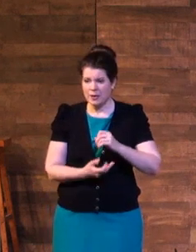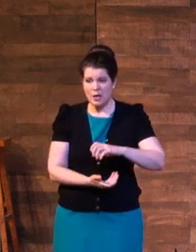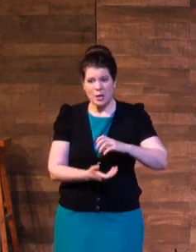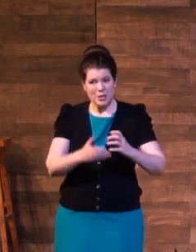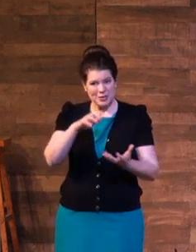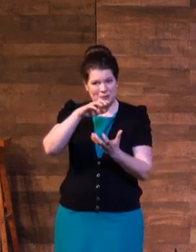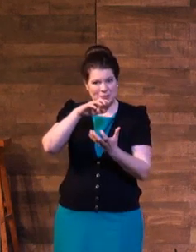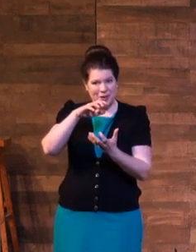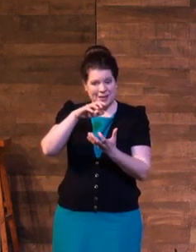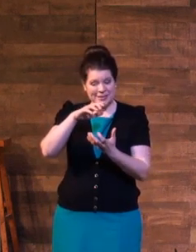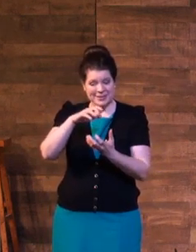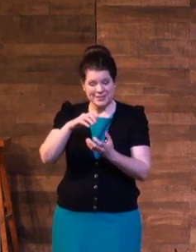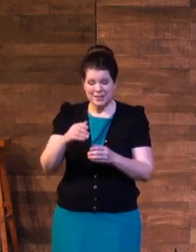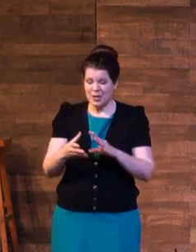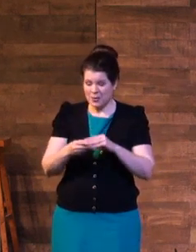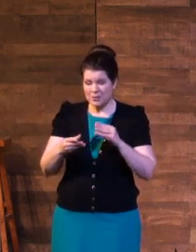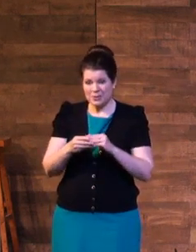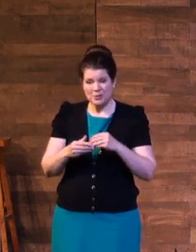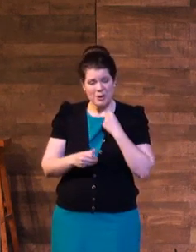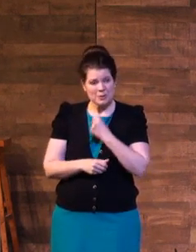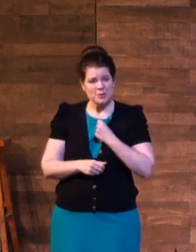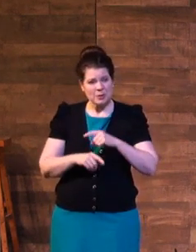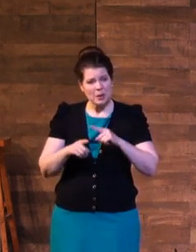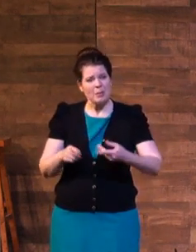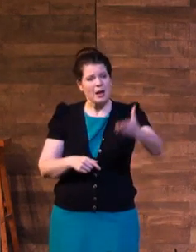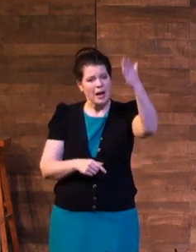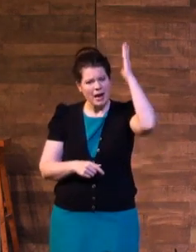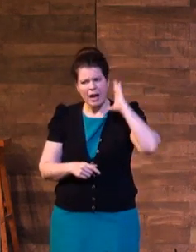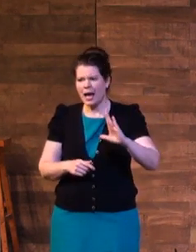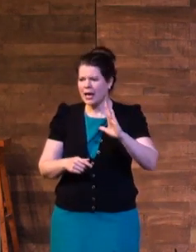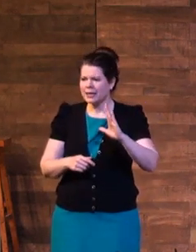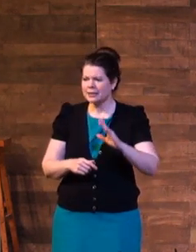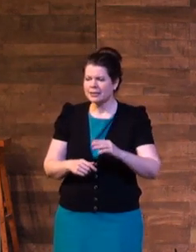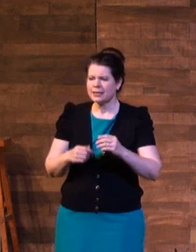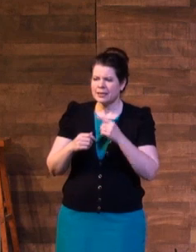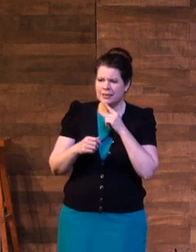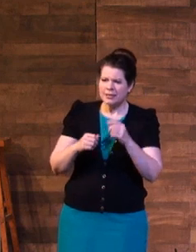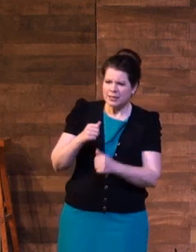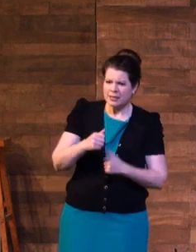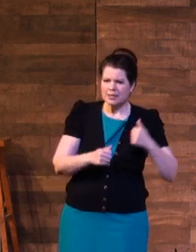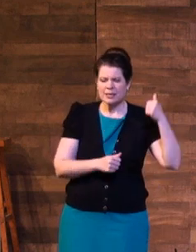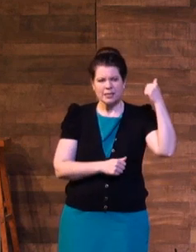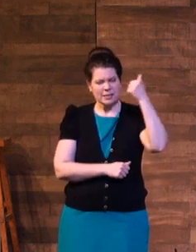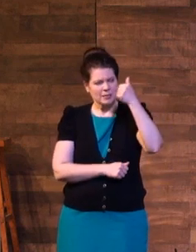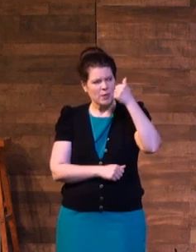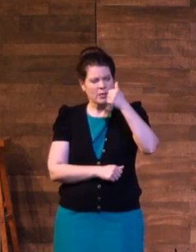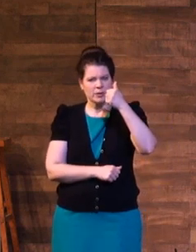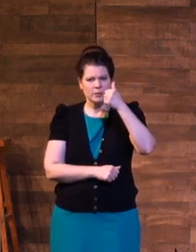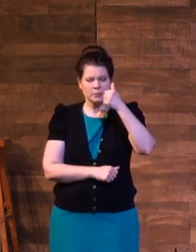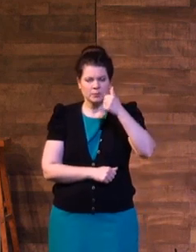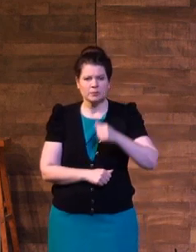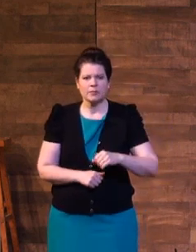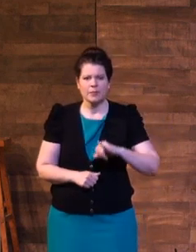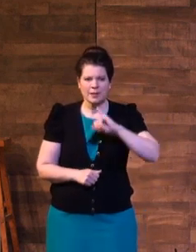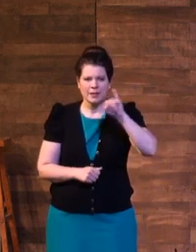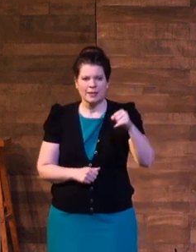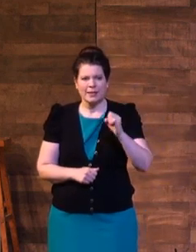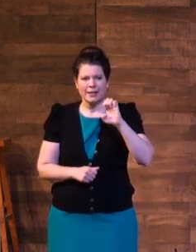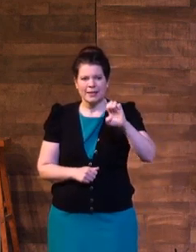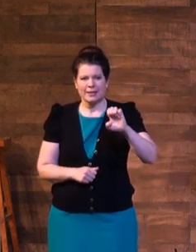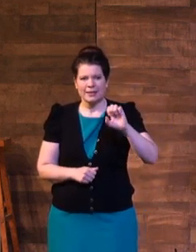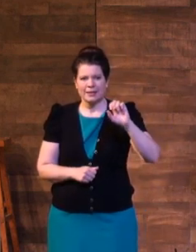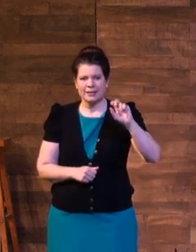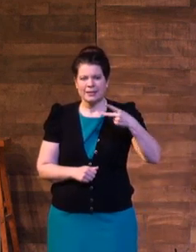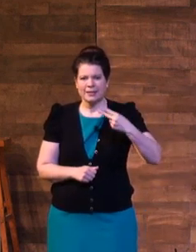God's bigger than this. So let me give you a little bit of background on Jephthah before we go into the word a little deeper. So Jephthah was born in a land called